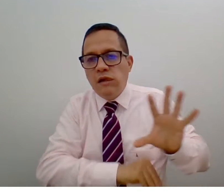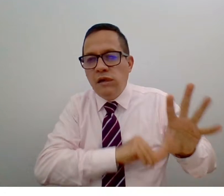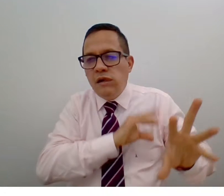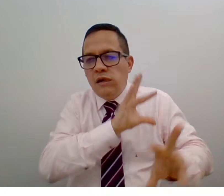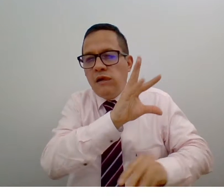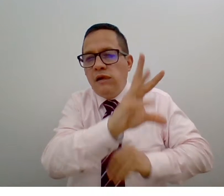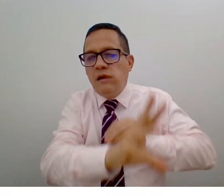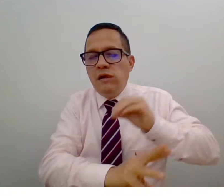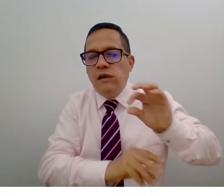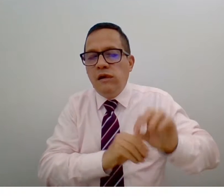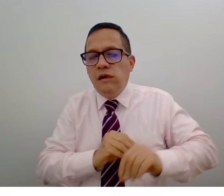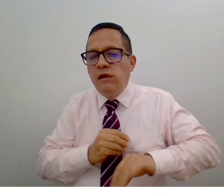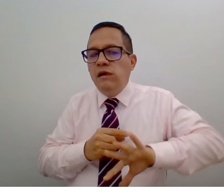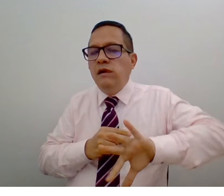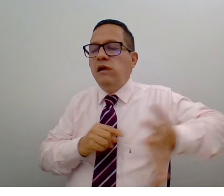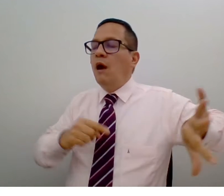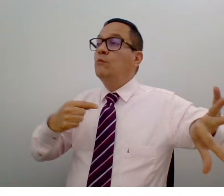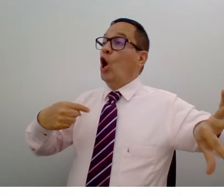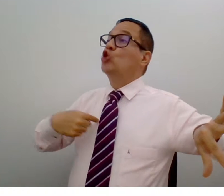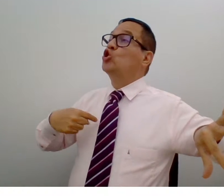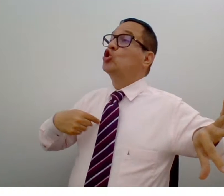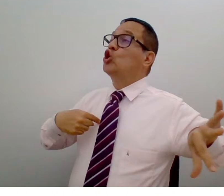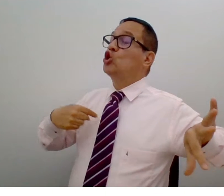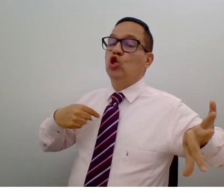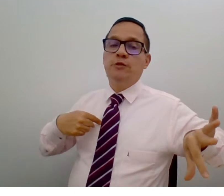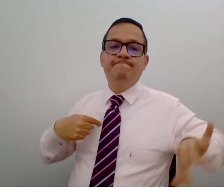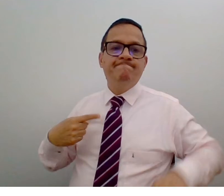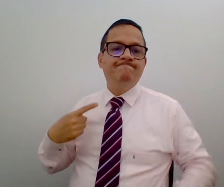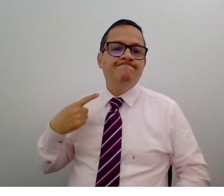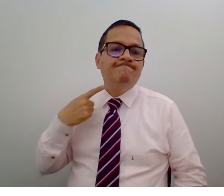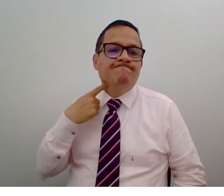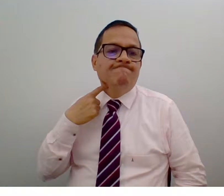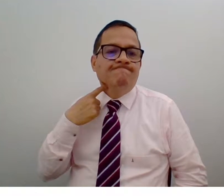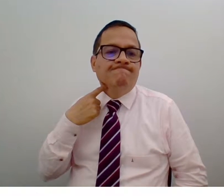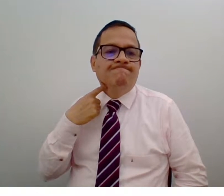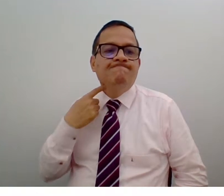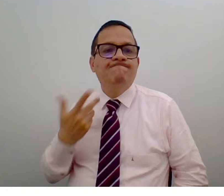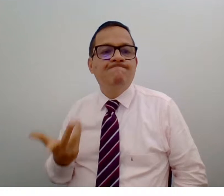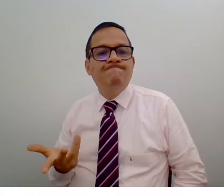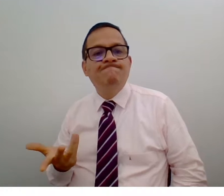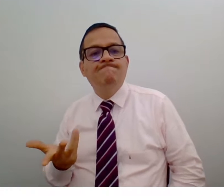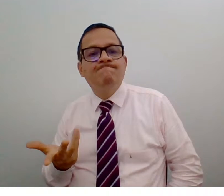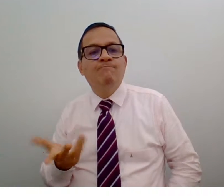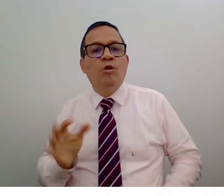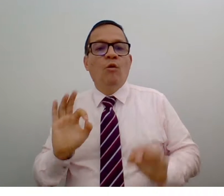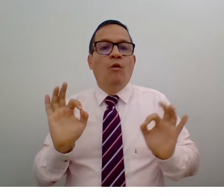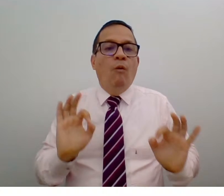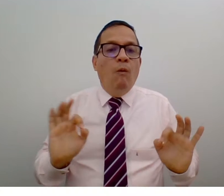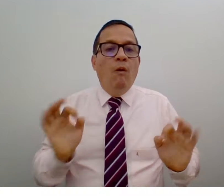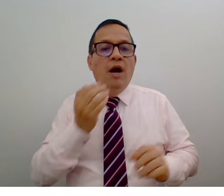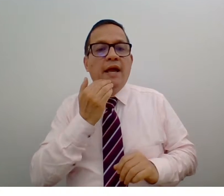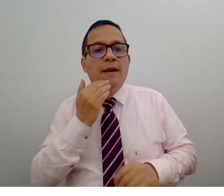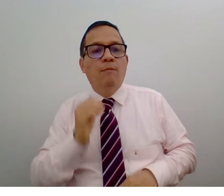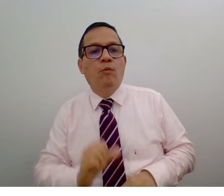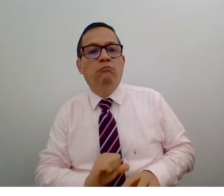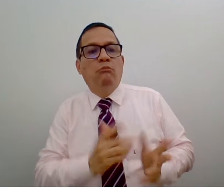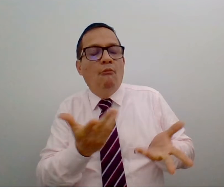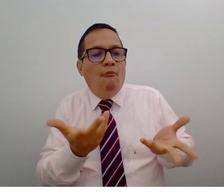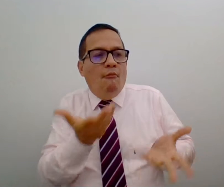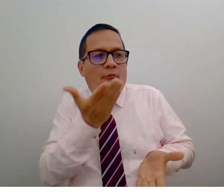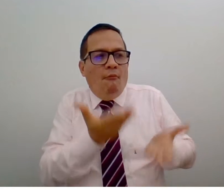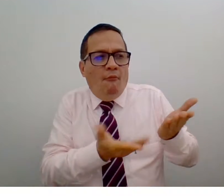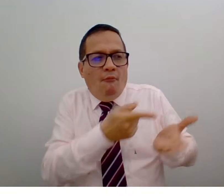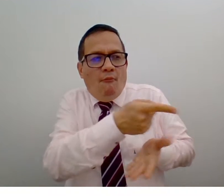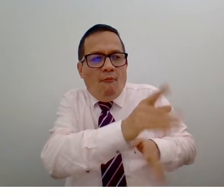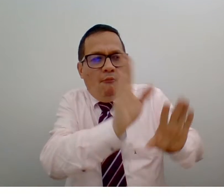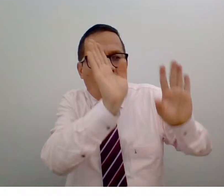or part of a written report, task or document of invention carried out by another person.